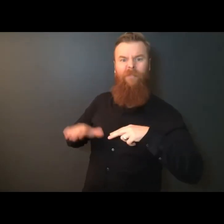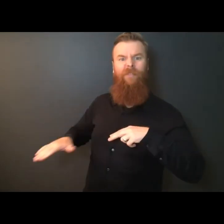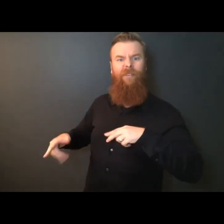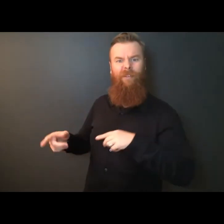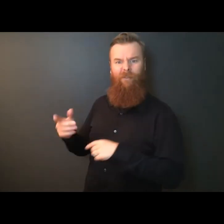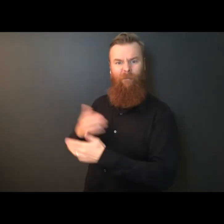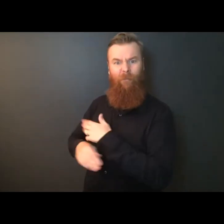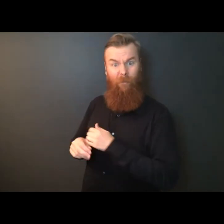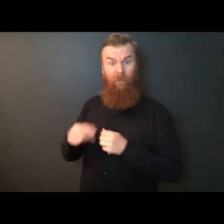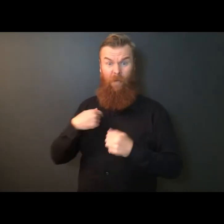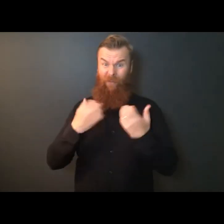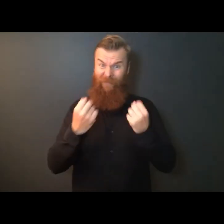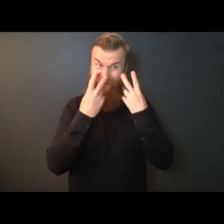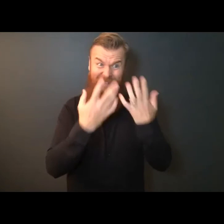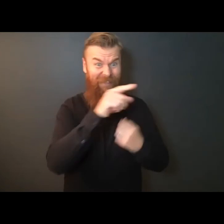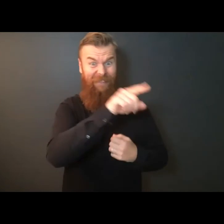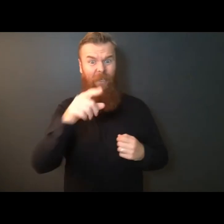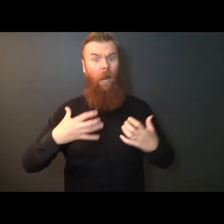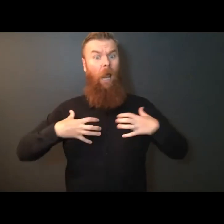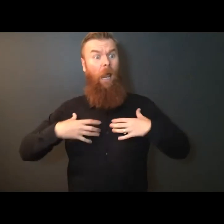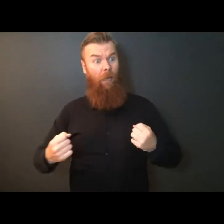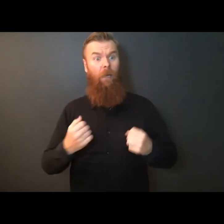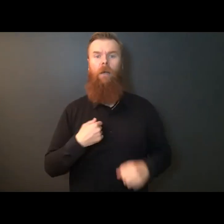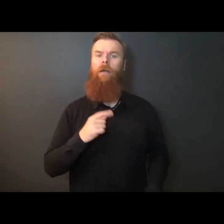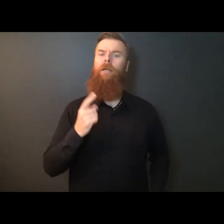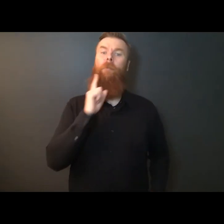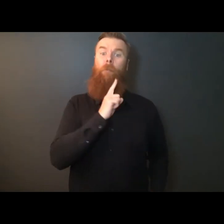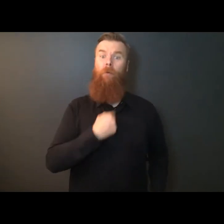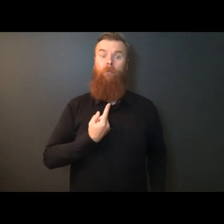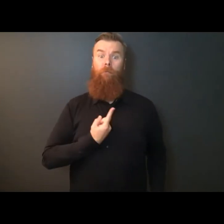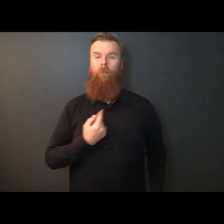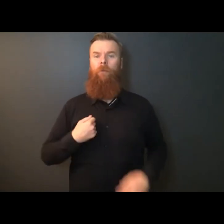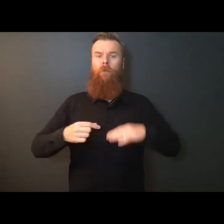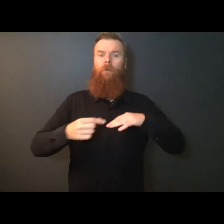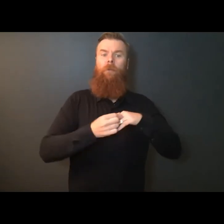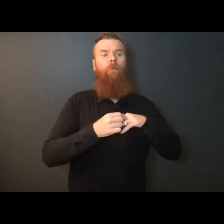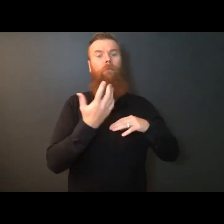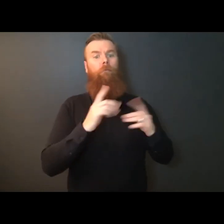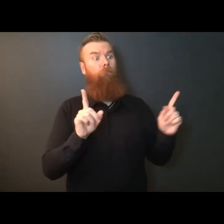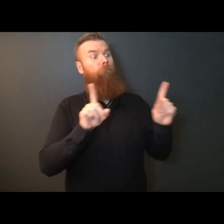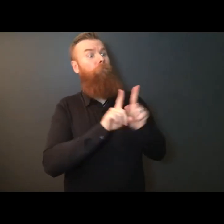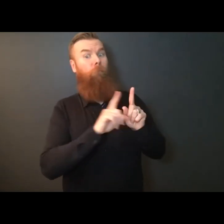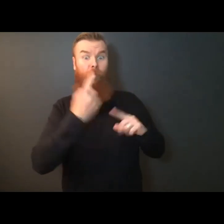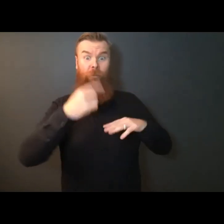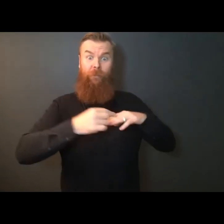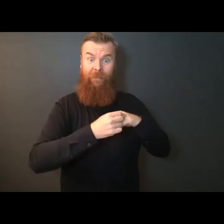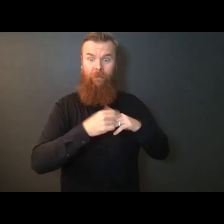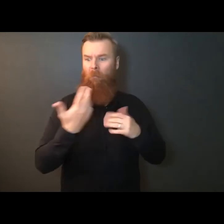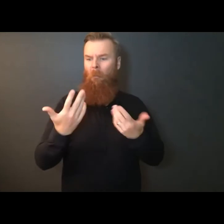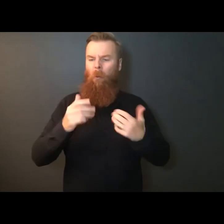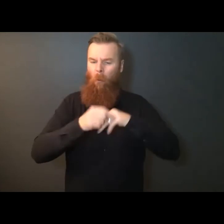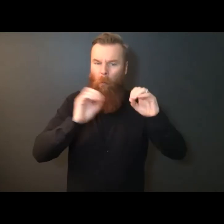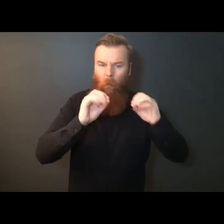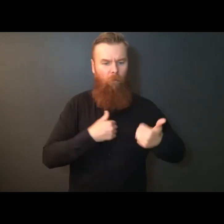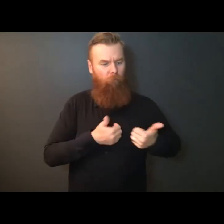helped first unless they have their, if a woman goes with her partner to a health center, they often